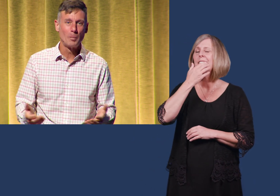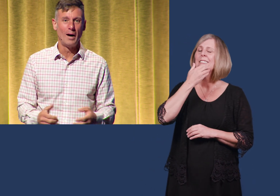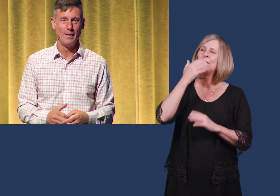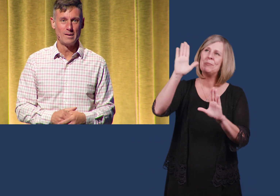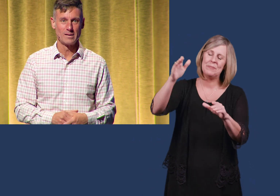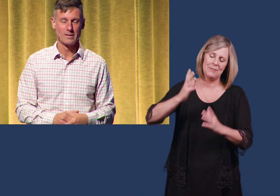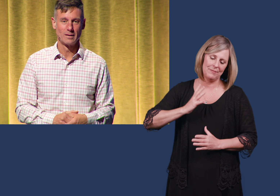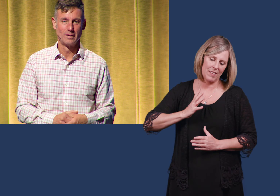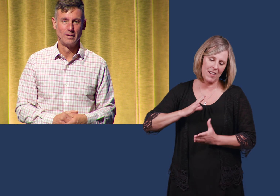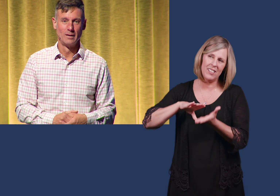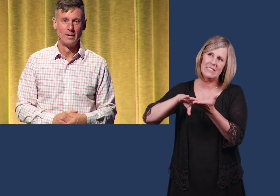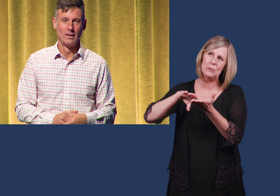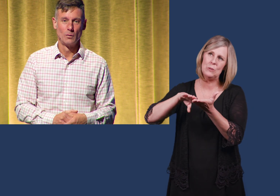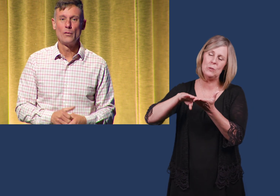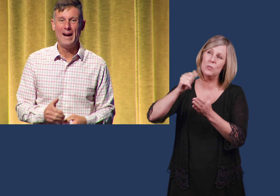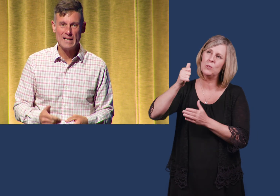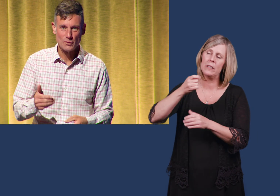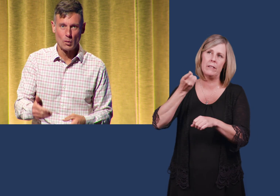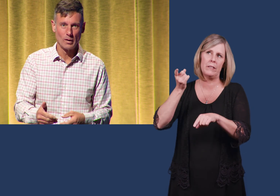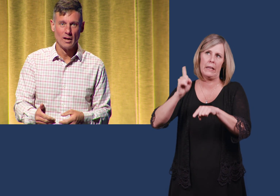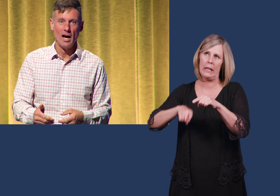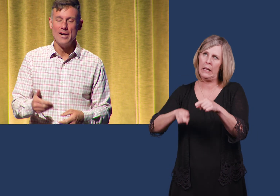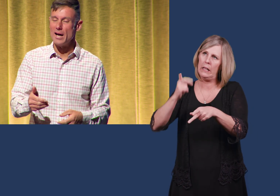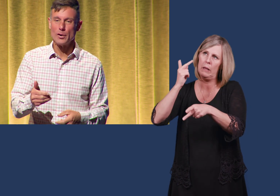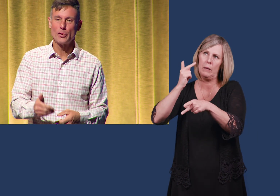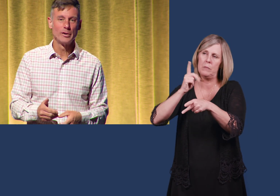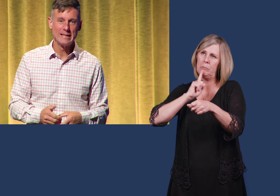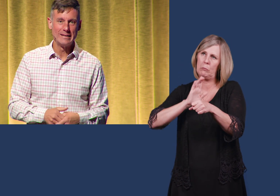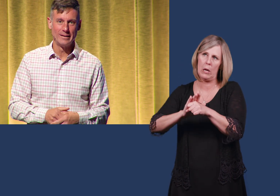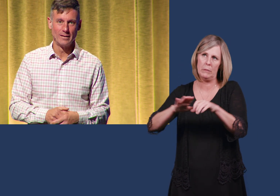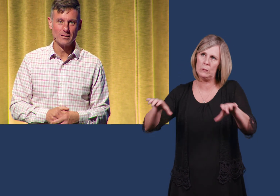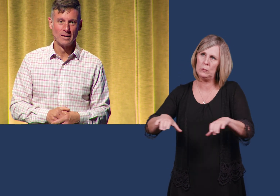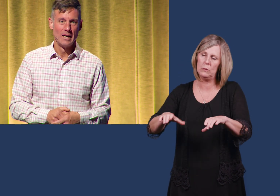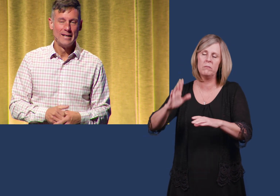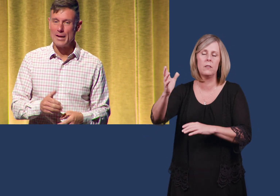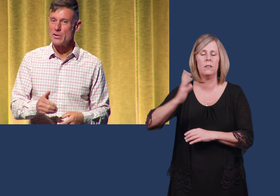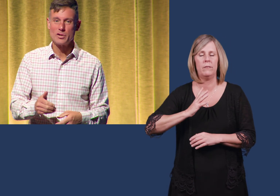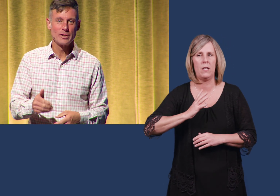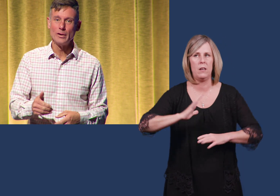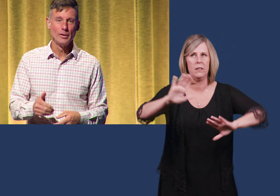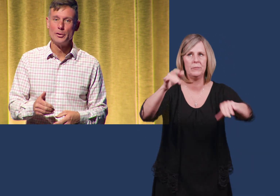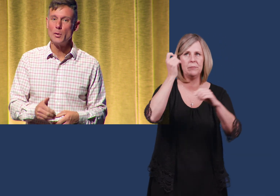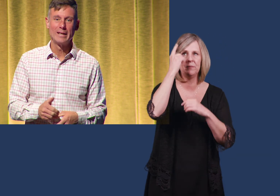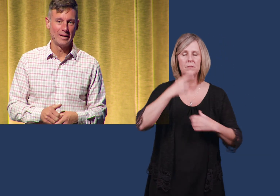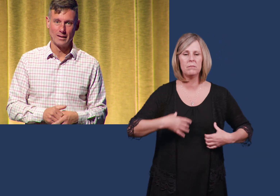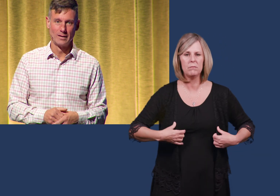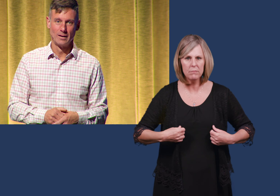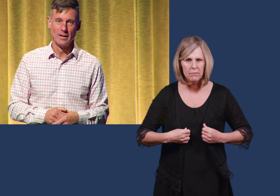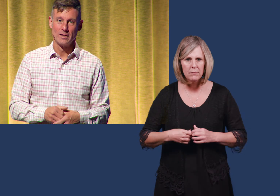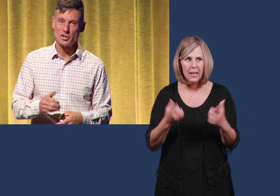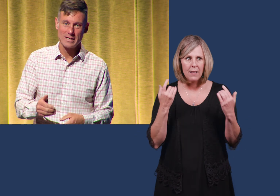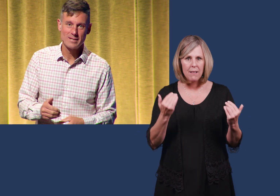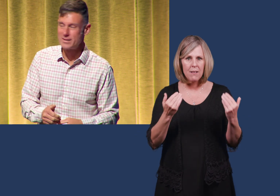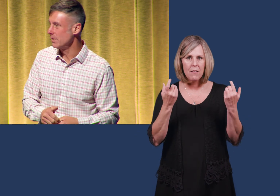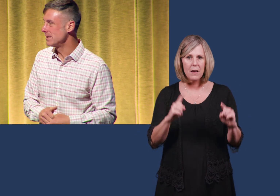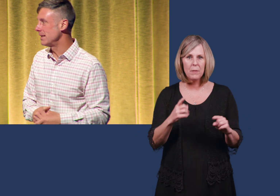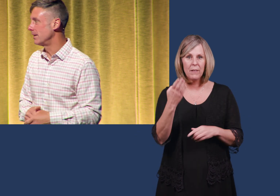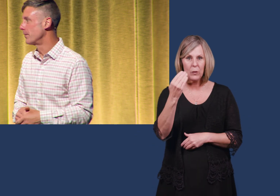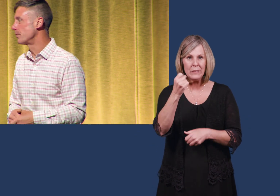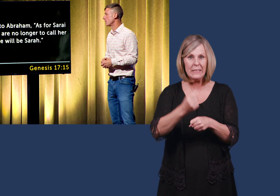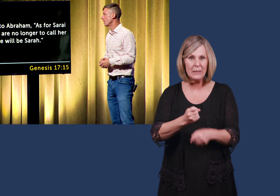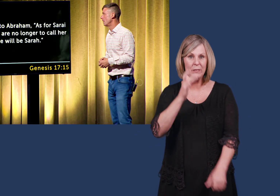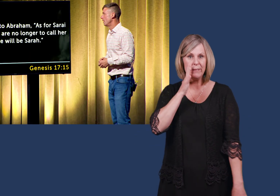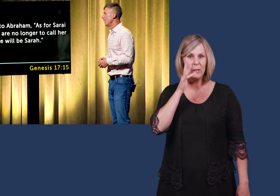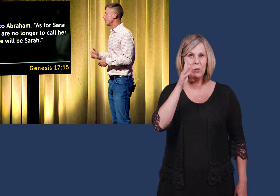just overpromised. Well, fast forward another 13 years. Now there's still no kid. Genesis